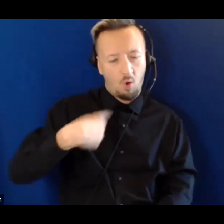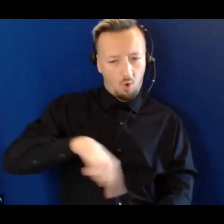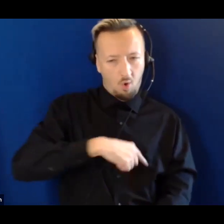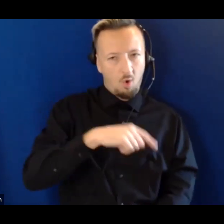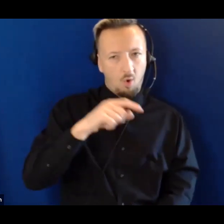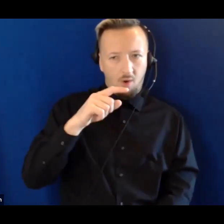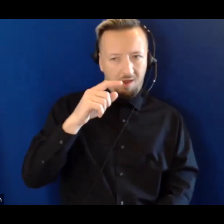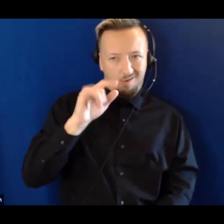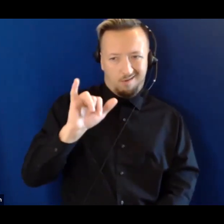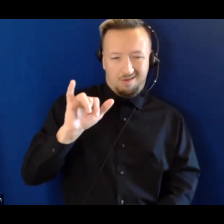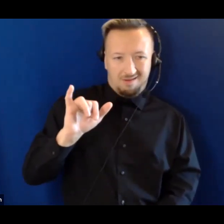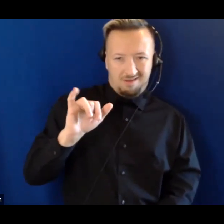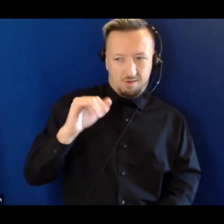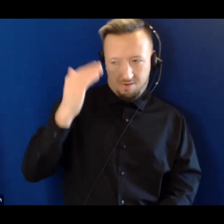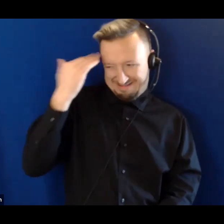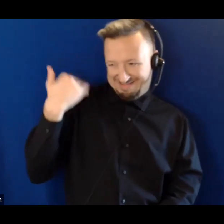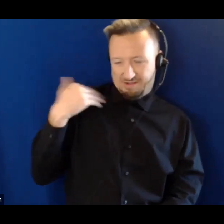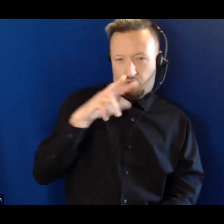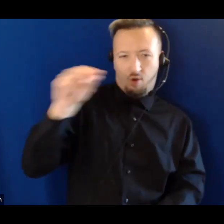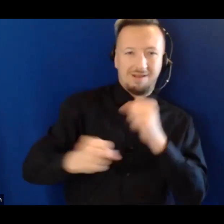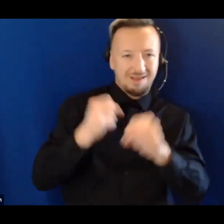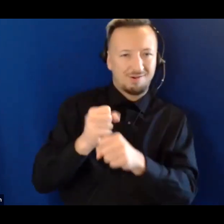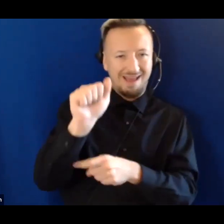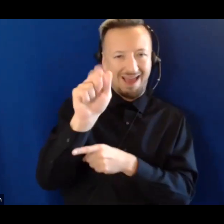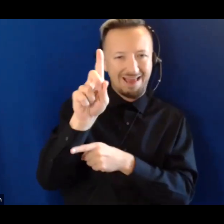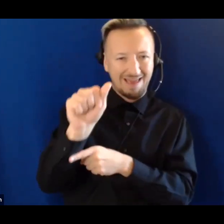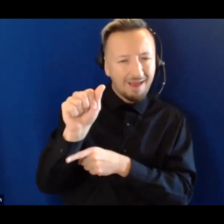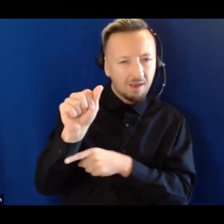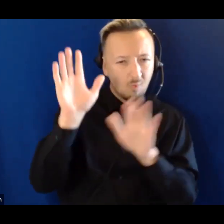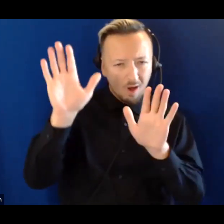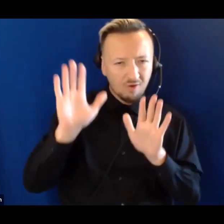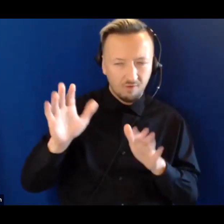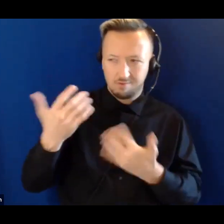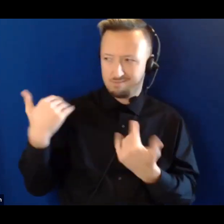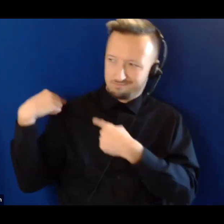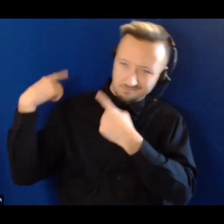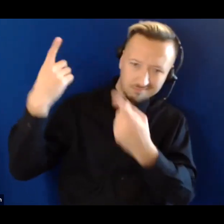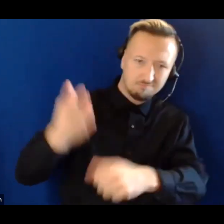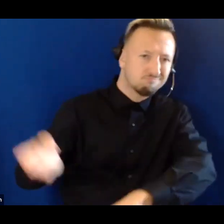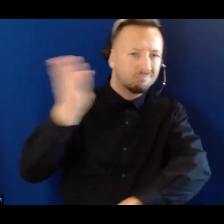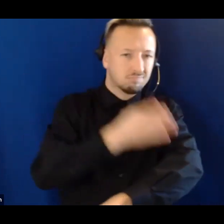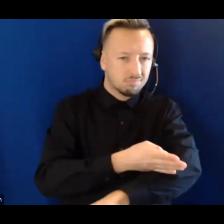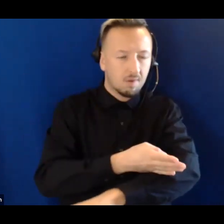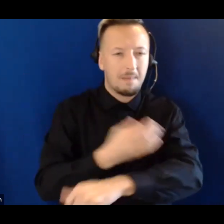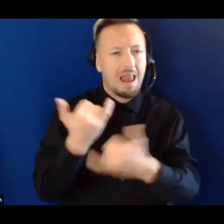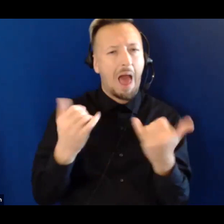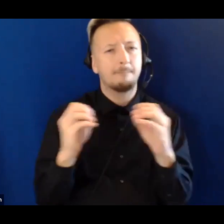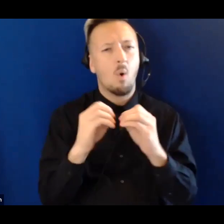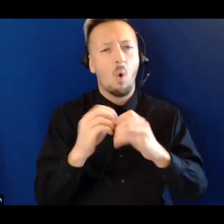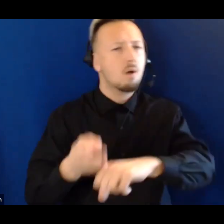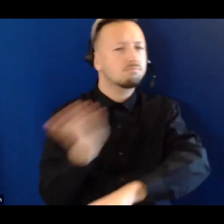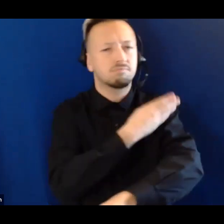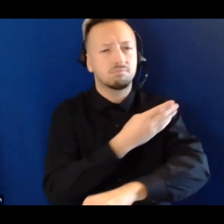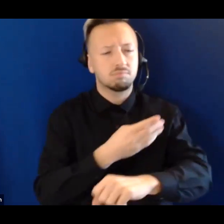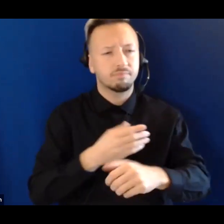we've made with the 30th year anniversary of the ADA, as well as what can we do more, because a lot of the focus has